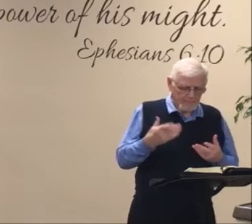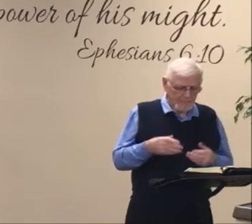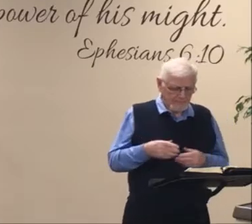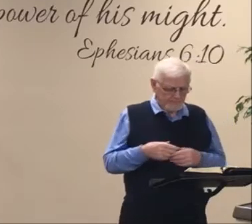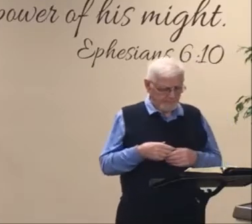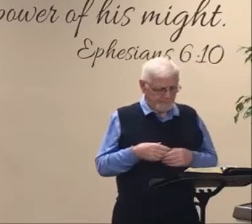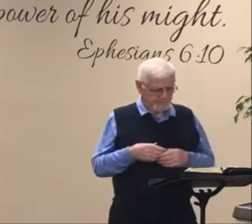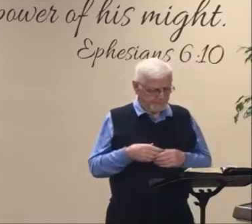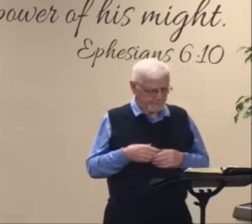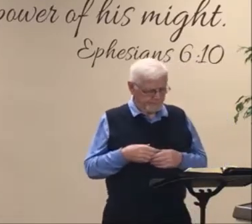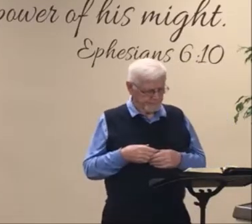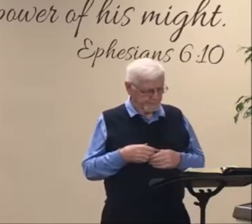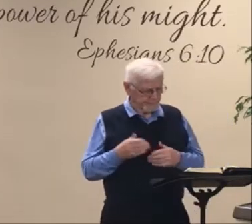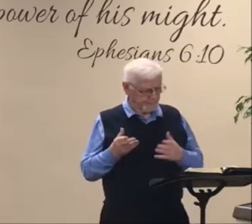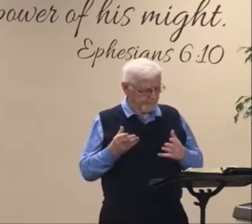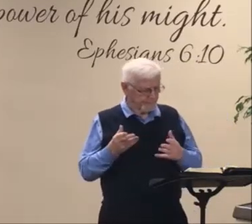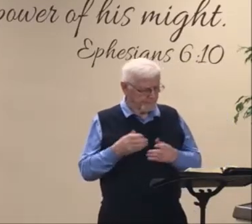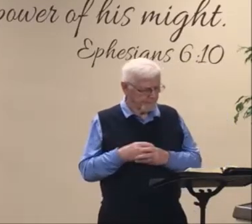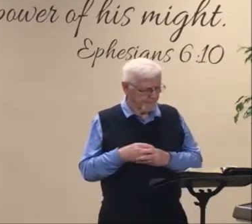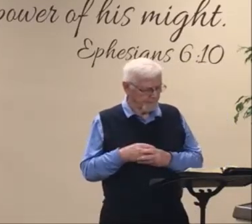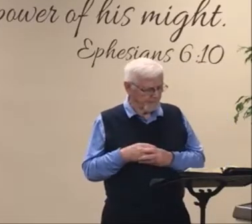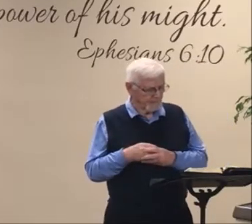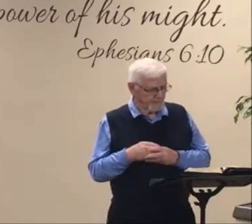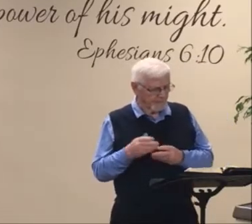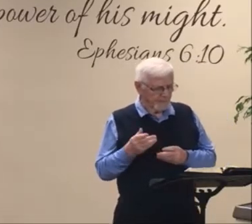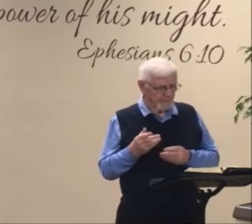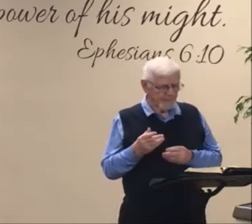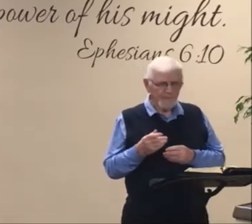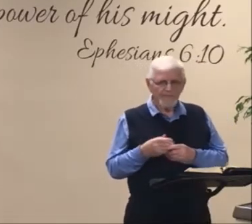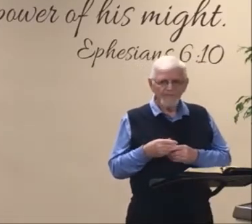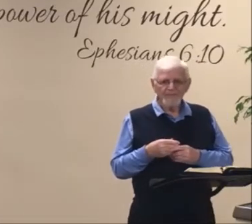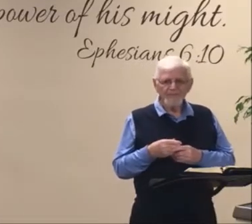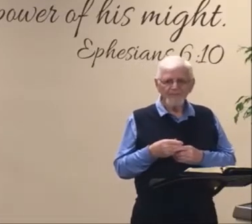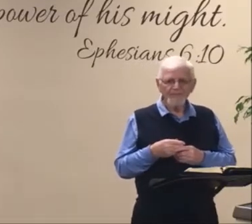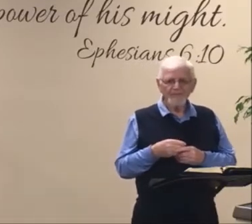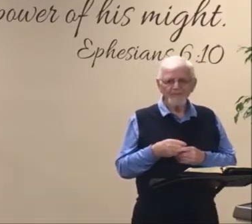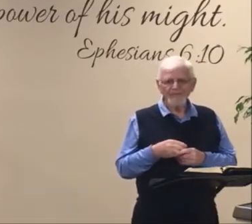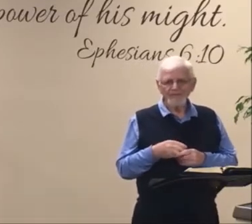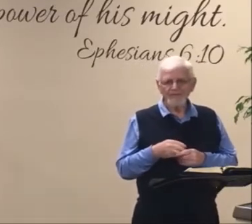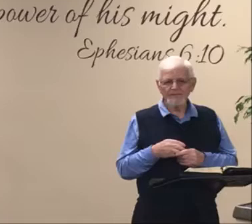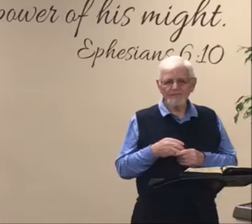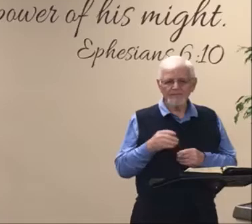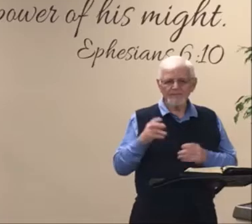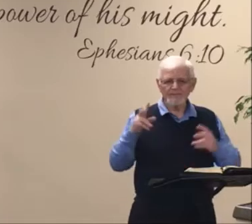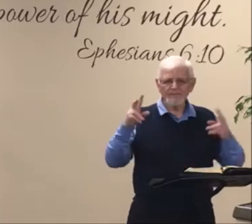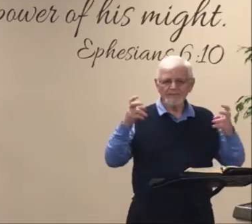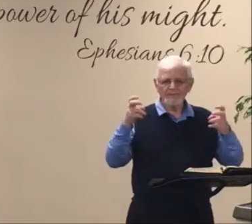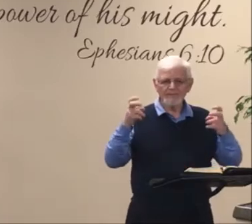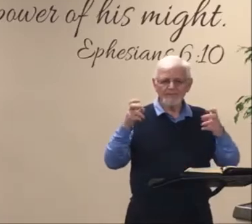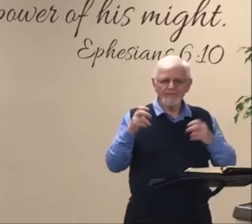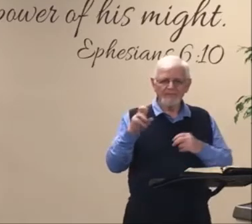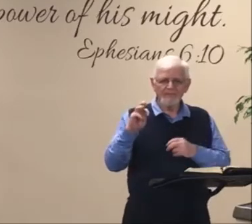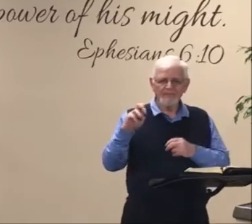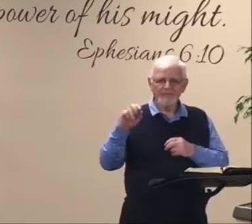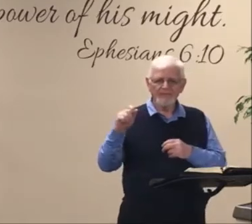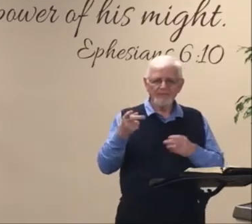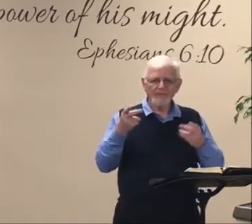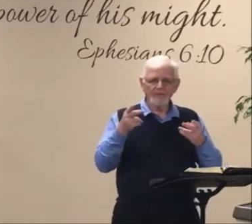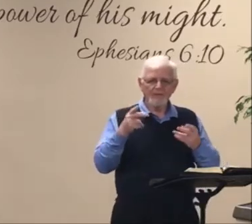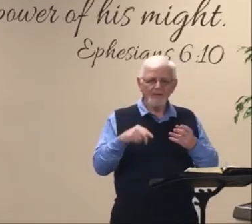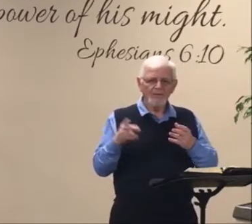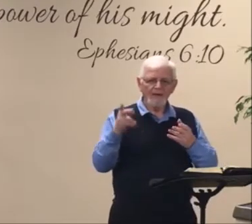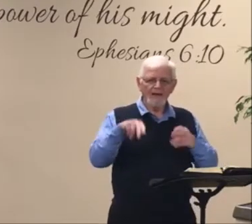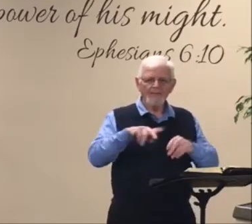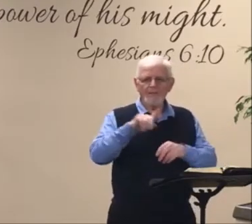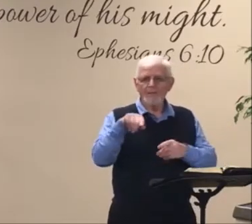to the sound pastor back there. I gave my sermon title, and Anna overheard the title. This title of the message is, What Happens When You Go Your